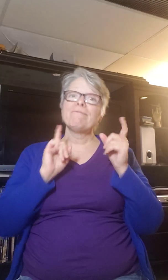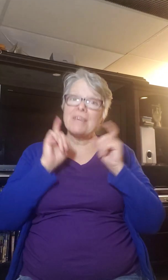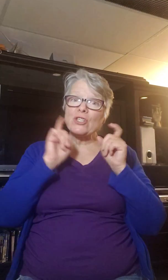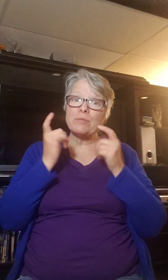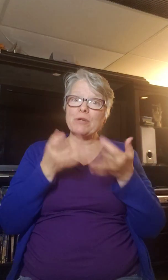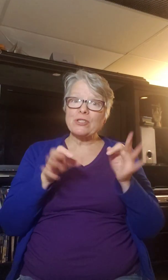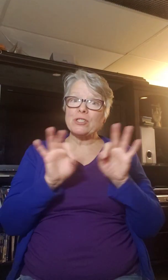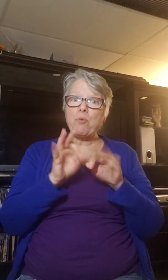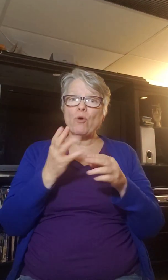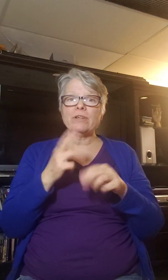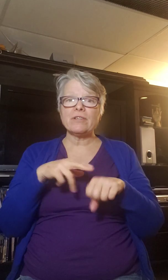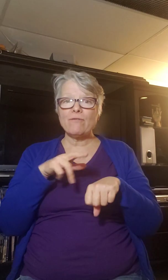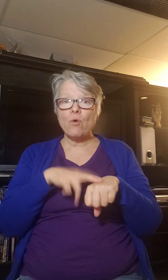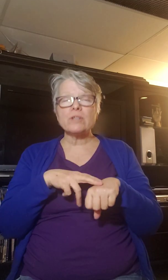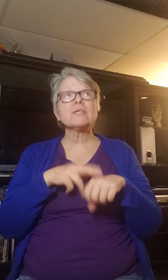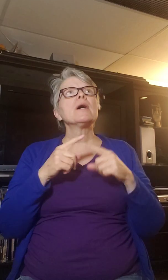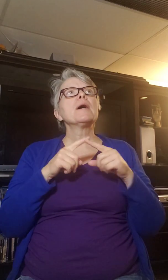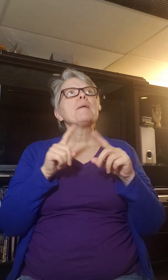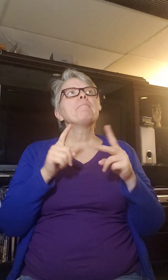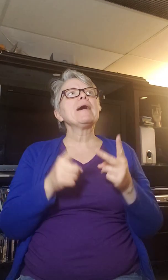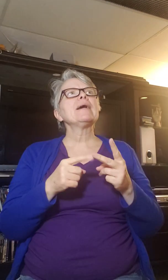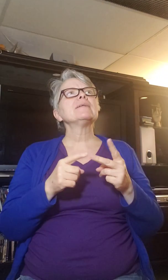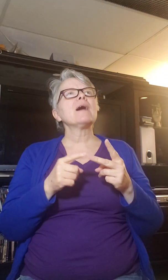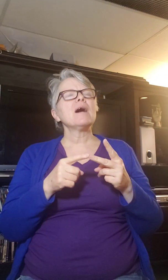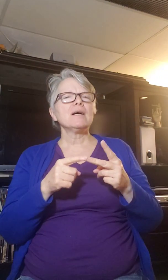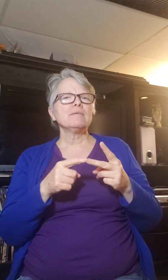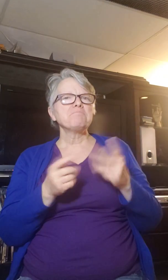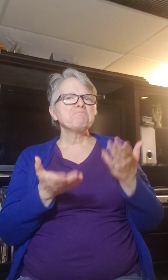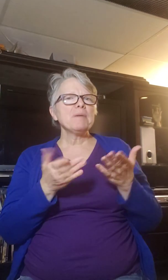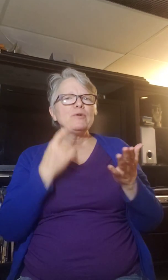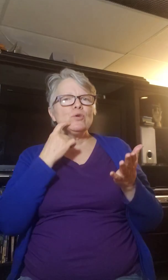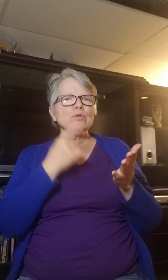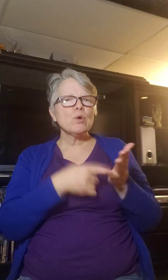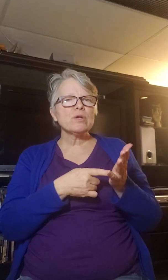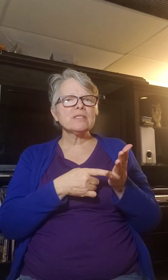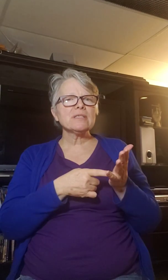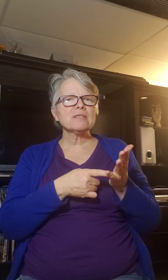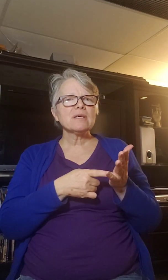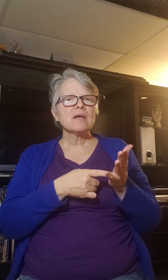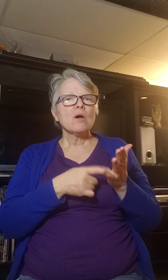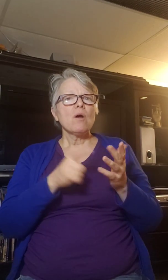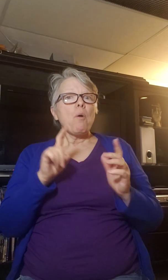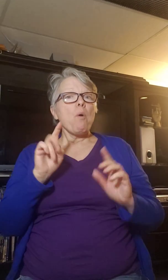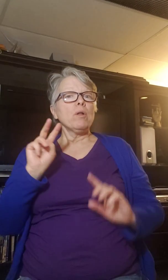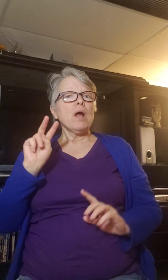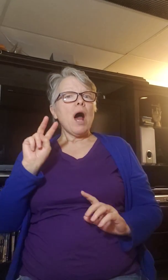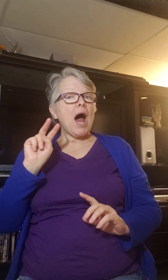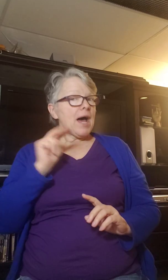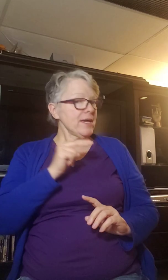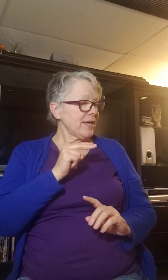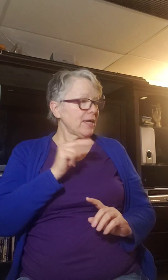facial expression is important, of course, but maybe you'll notice eye